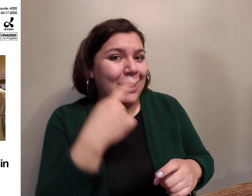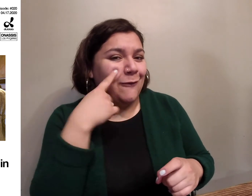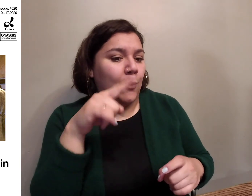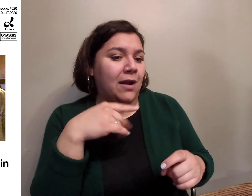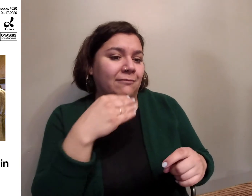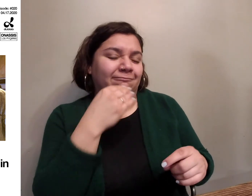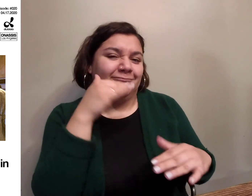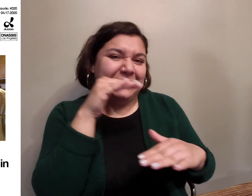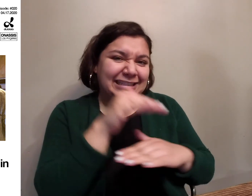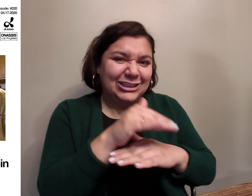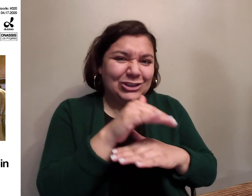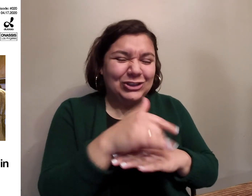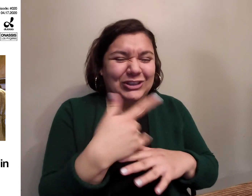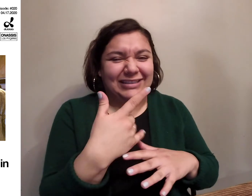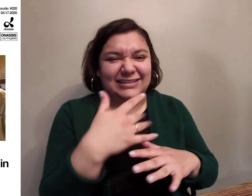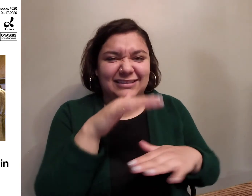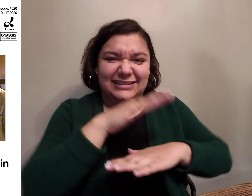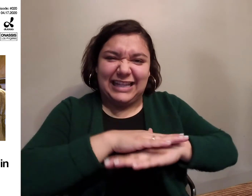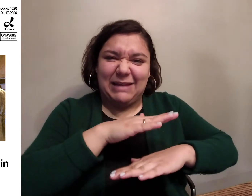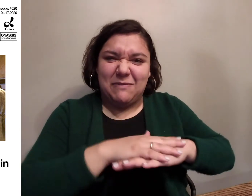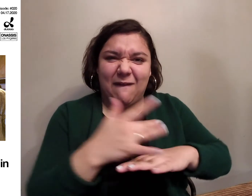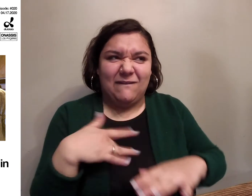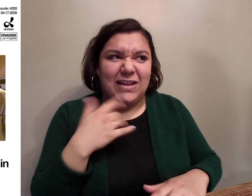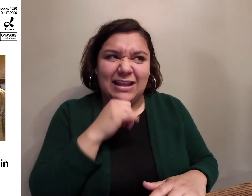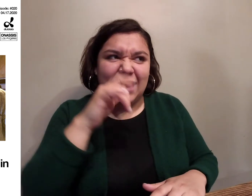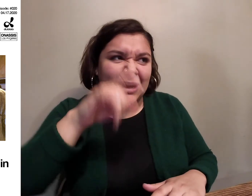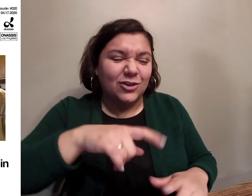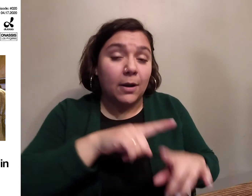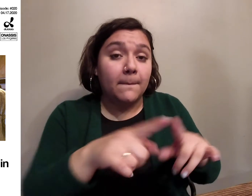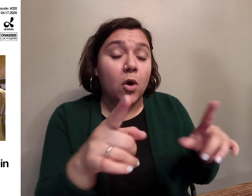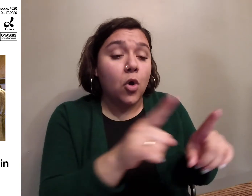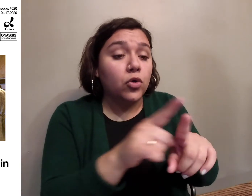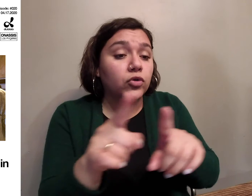are necessary, but at the same time,